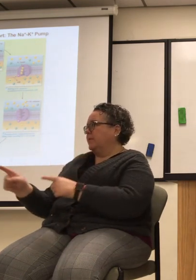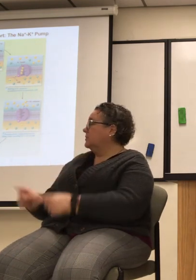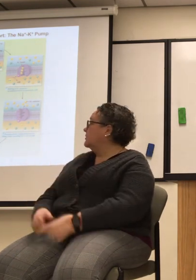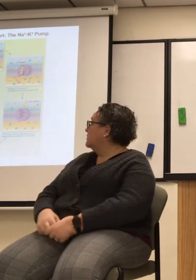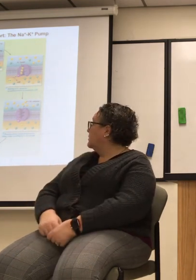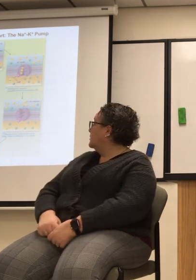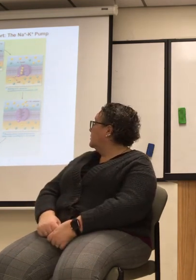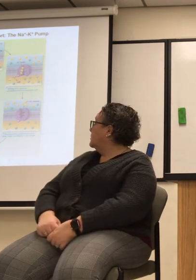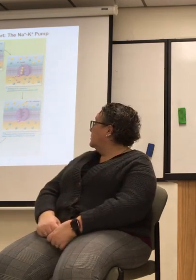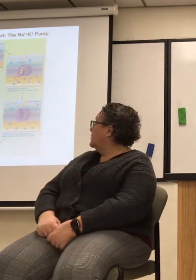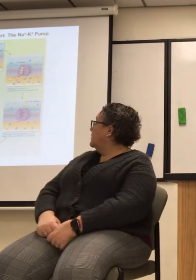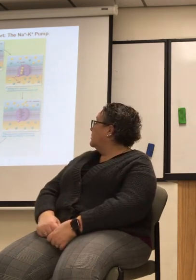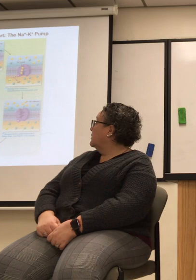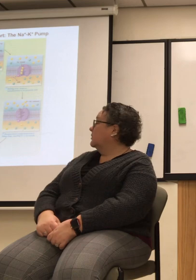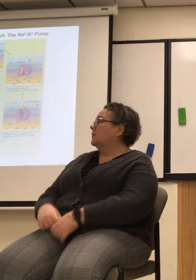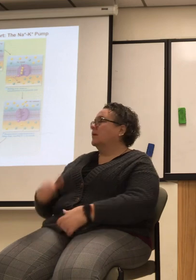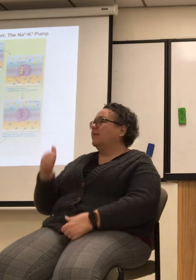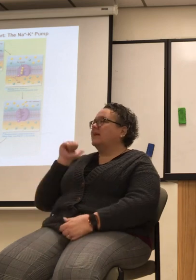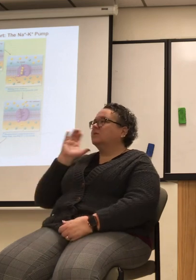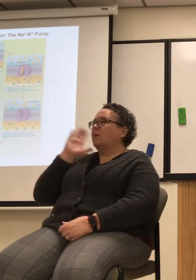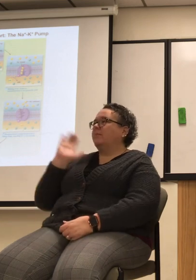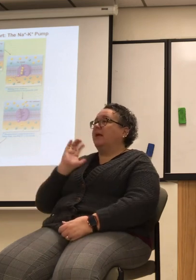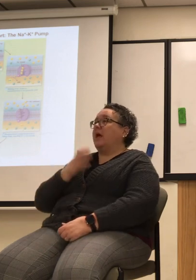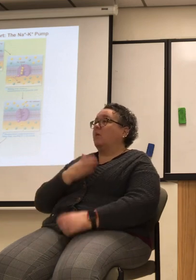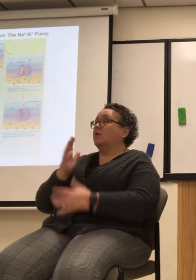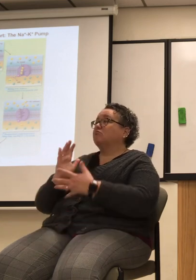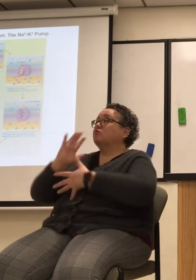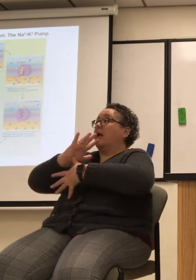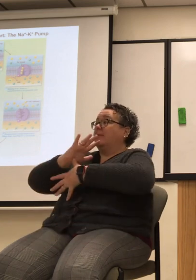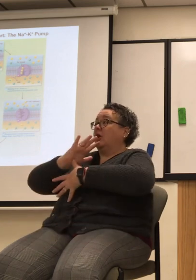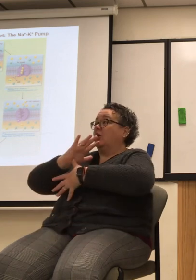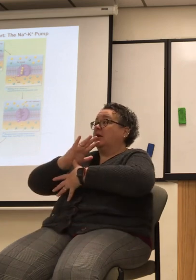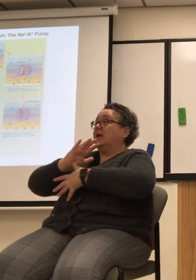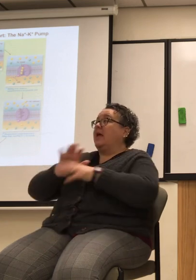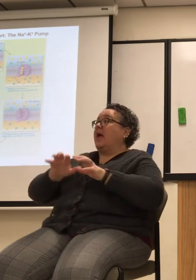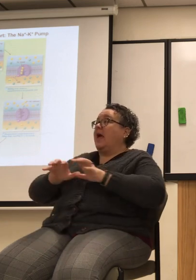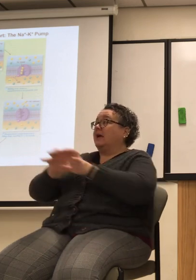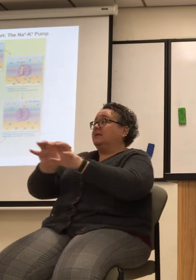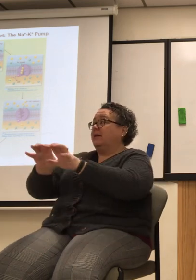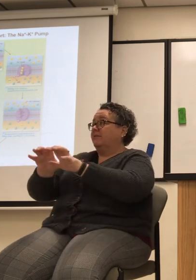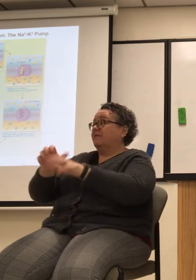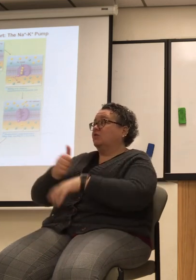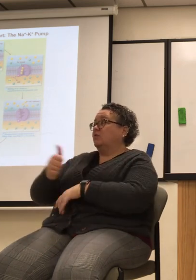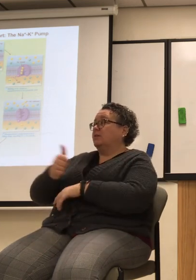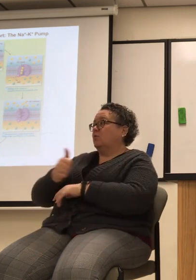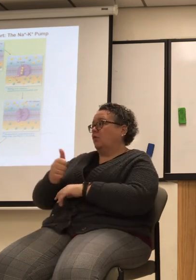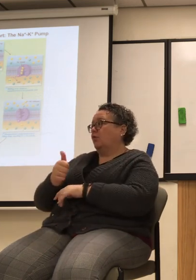And this is going to be our primary active transporter.